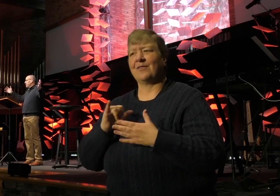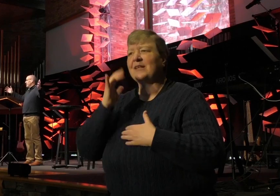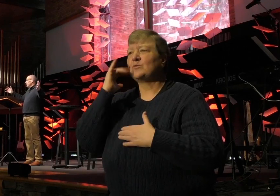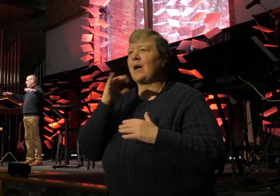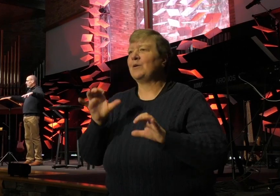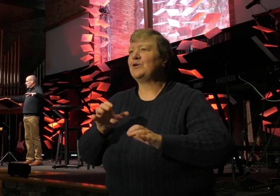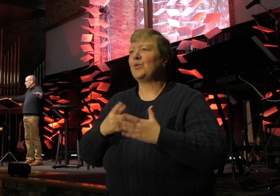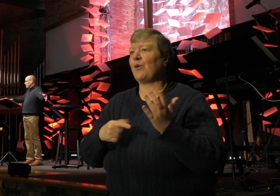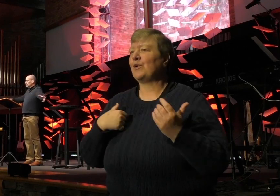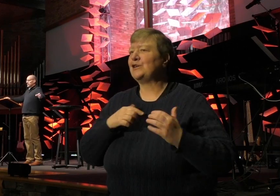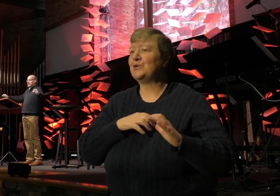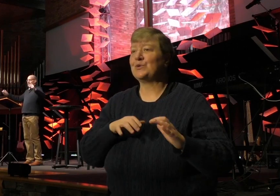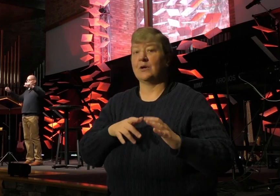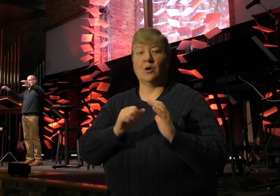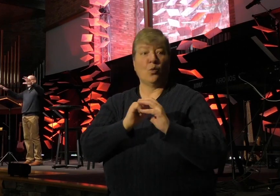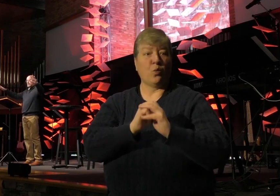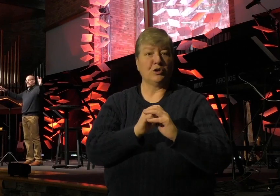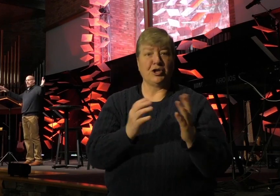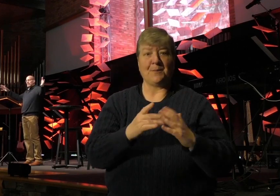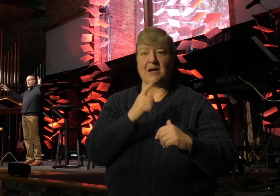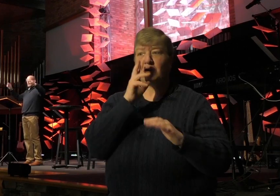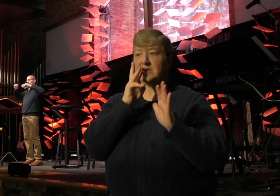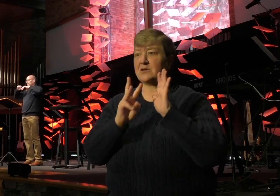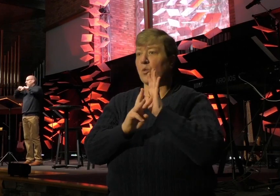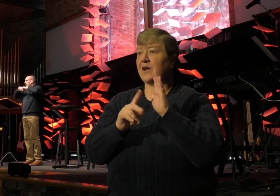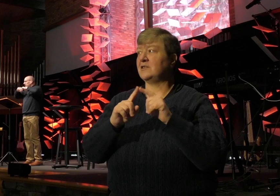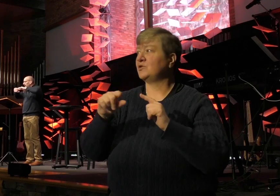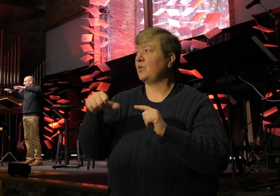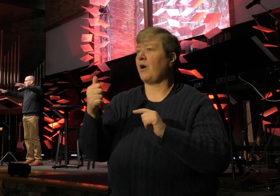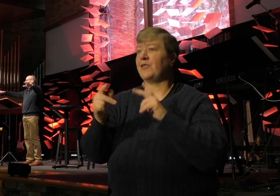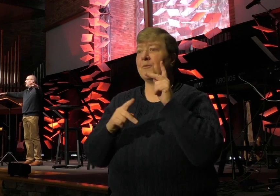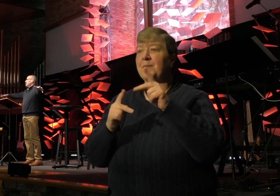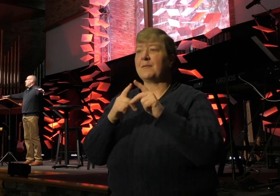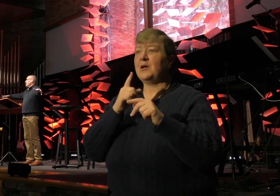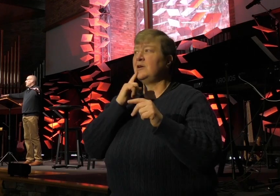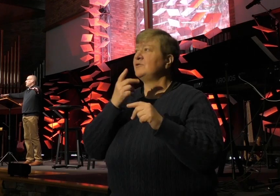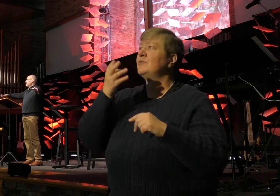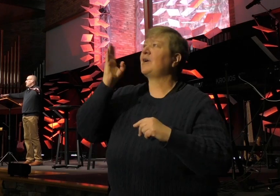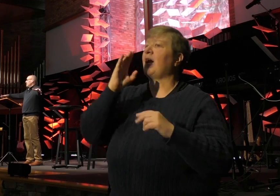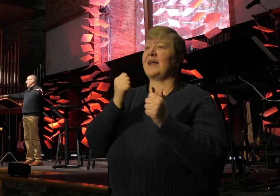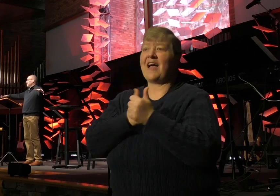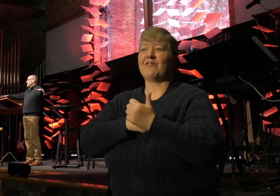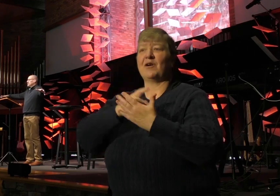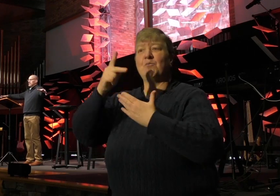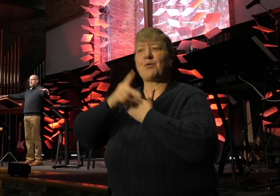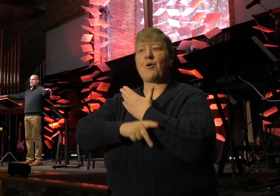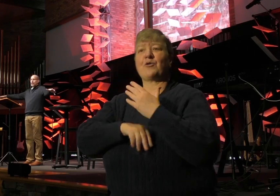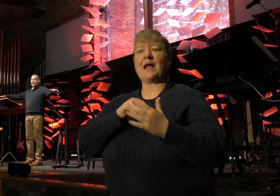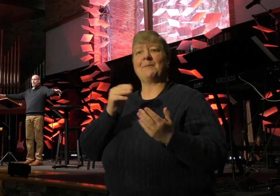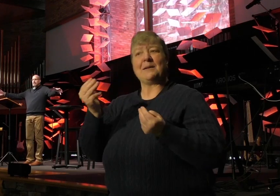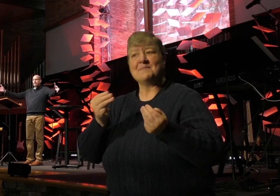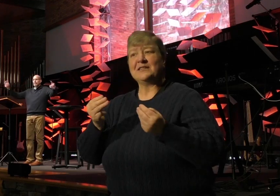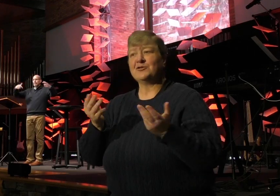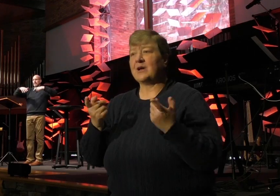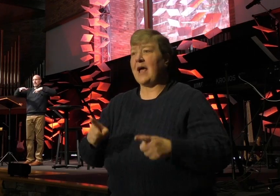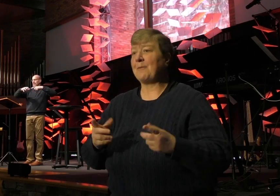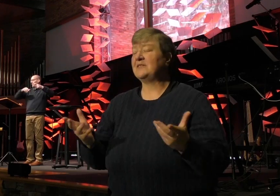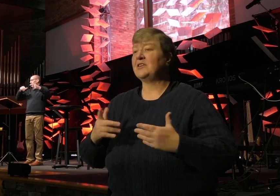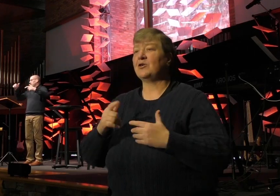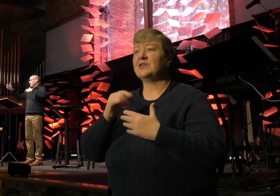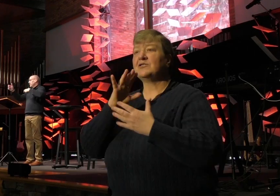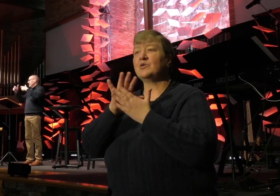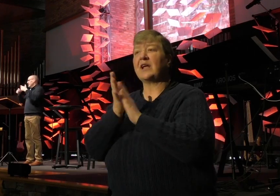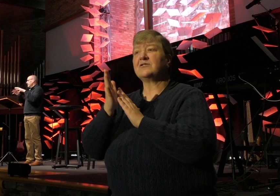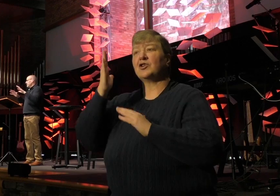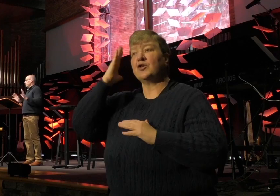that we do. Whether it's worship here as a witness to others, to God, to every program, ministry that happens in this place is ultimately so that we can get